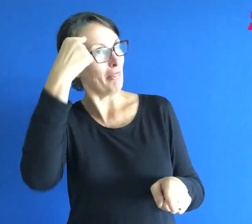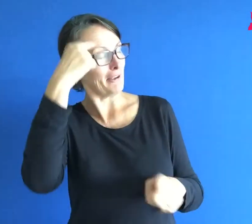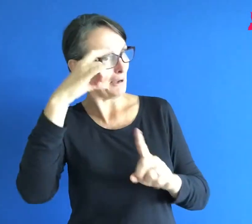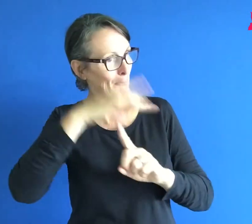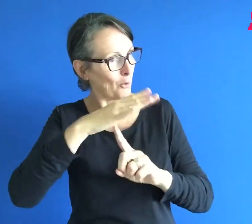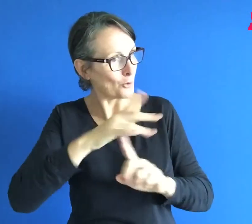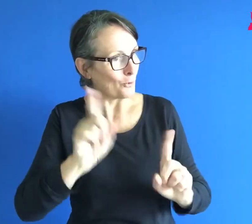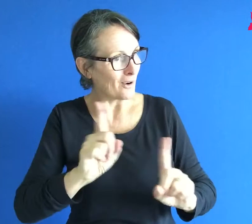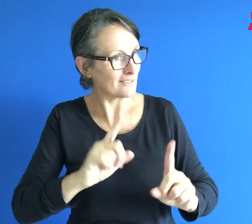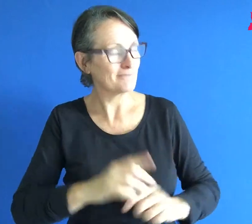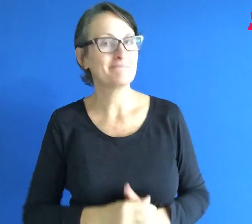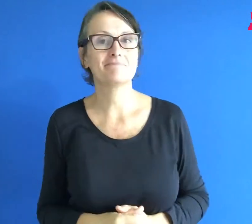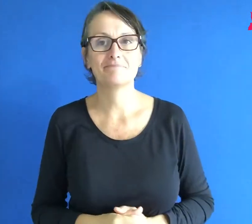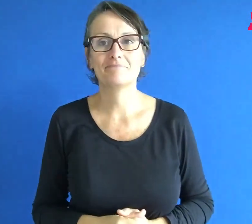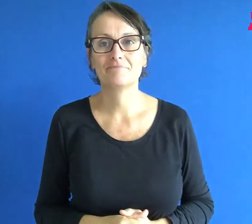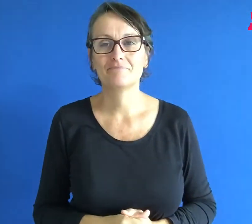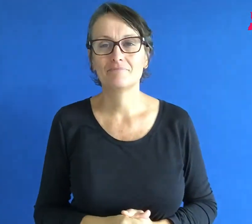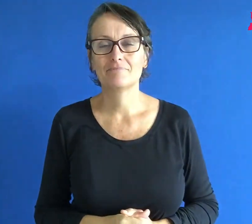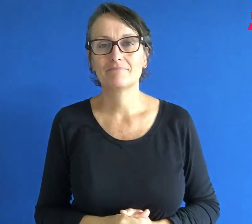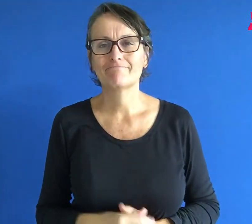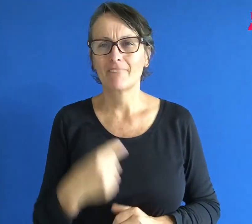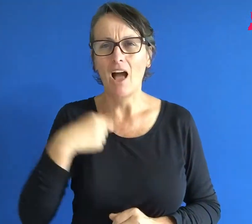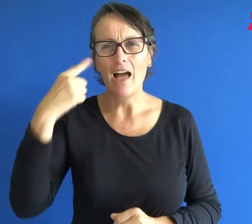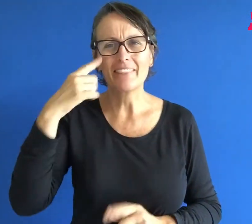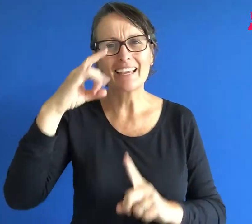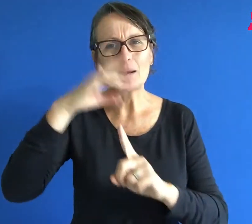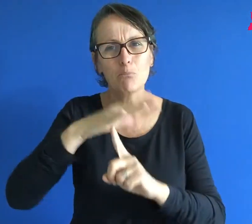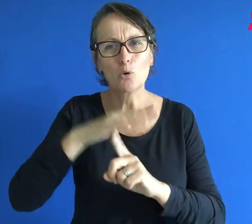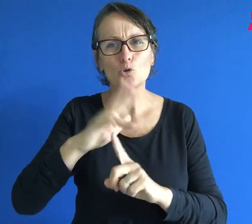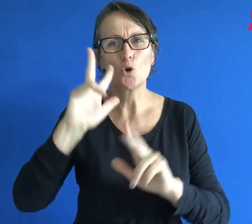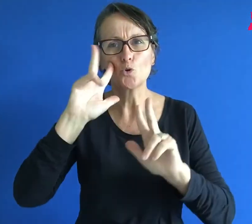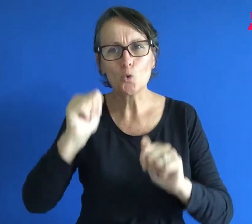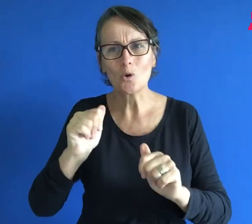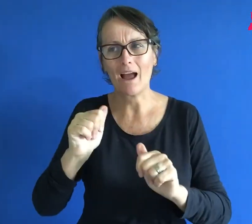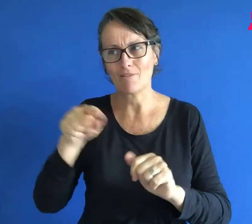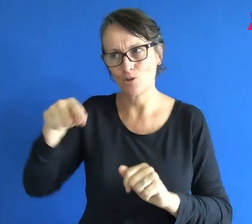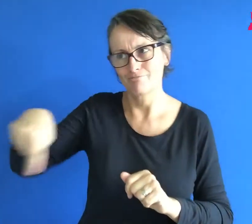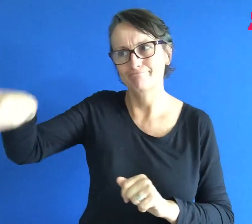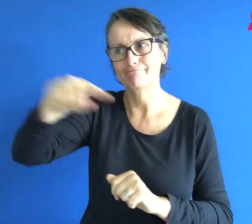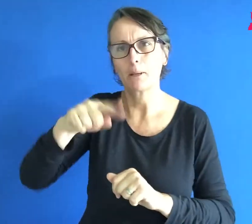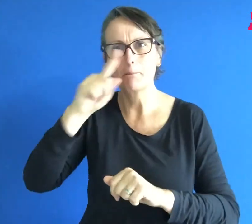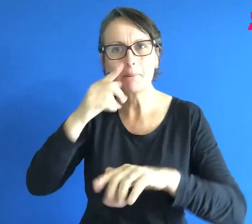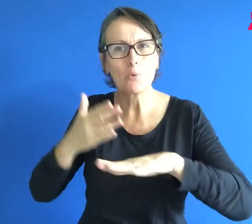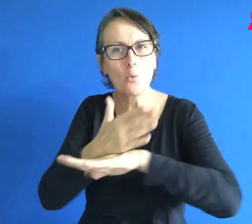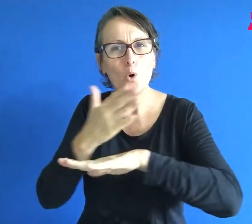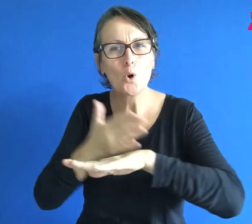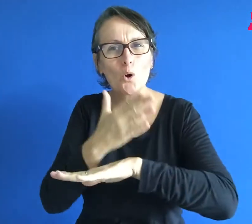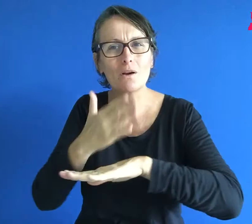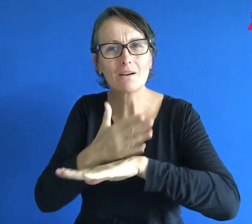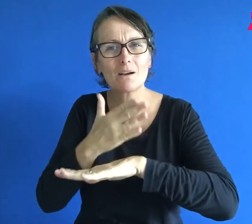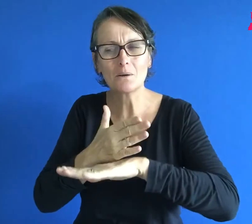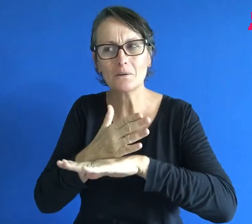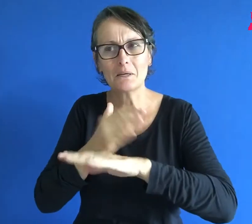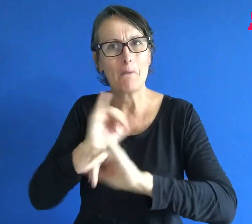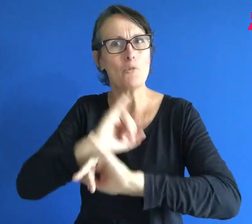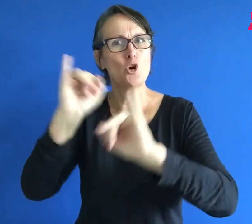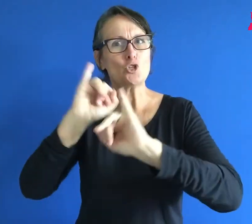I think it's so important that we look after our first responders. You know, they're out there often protecting